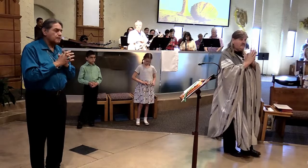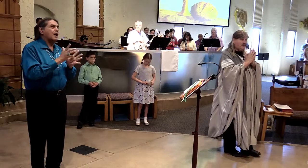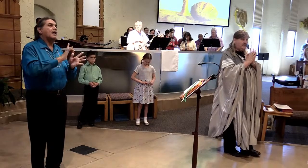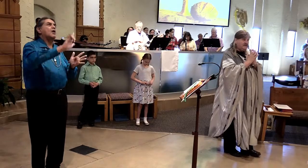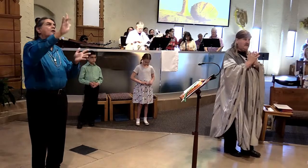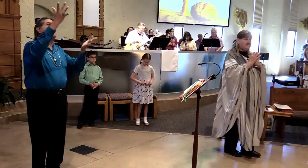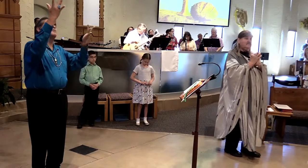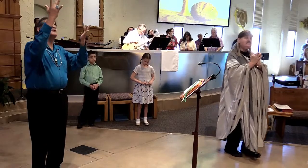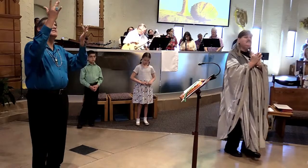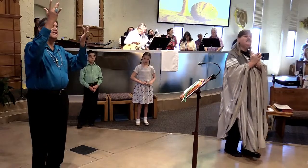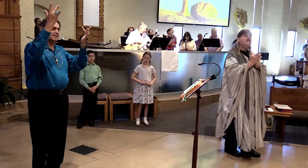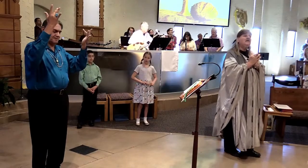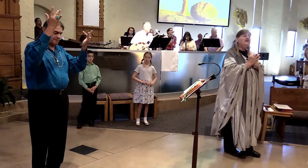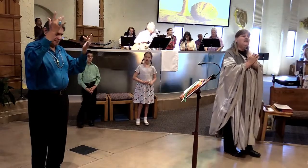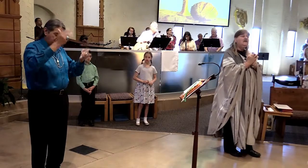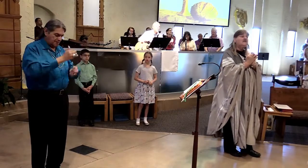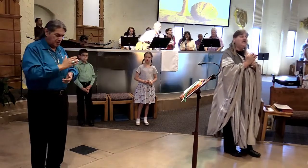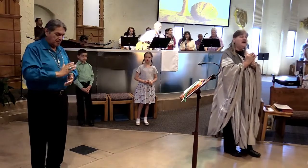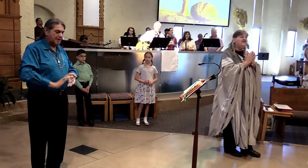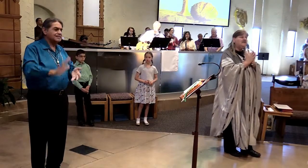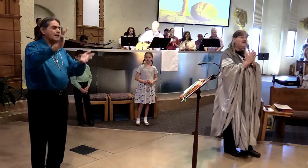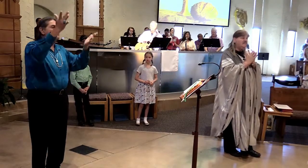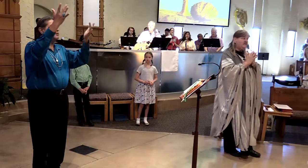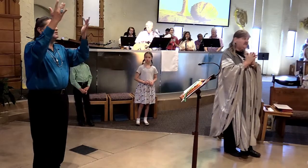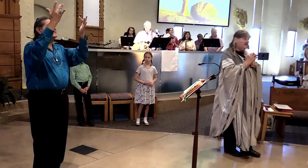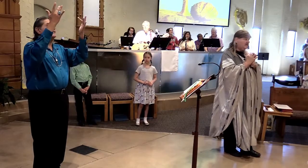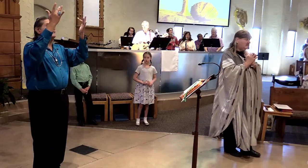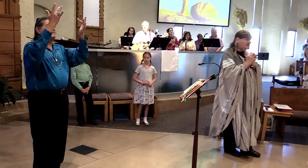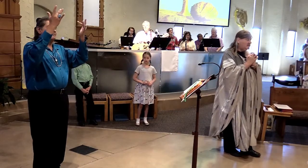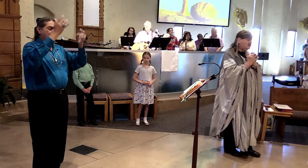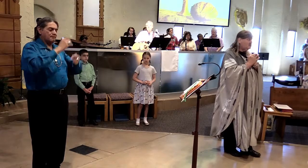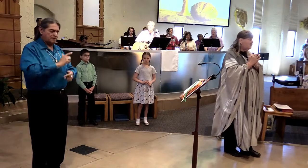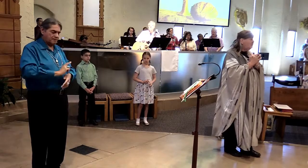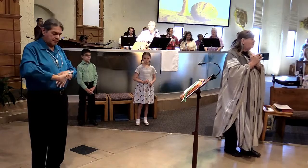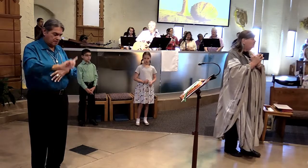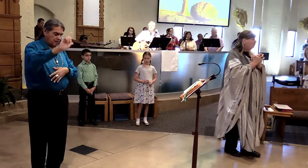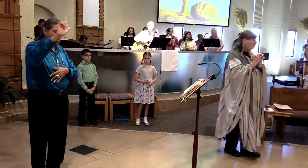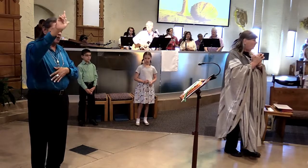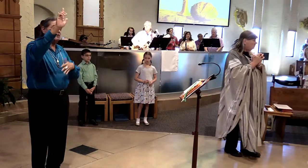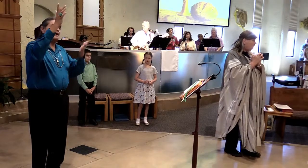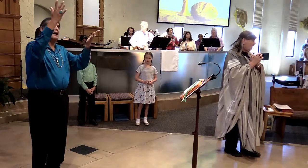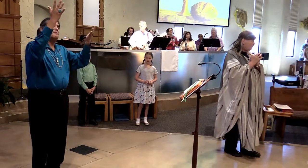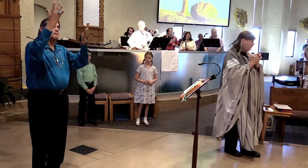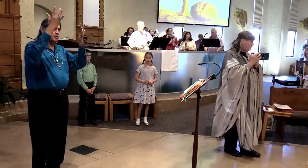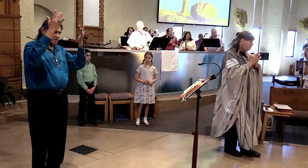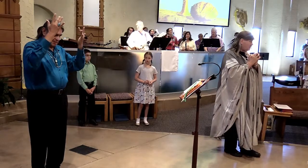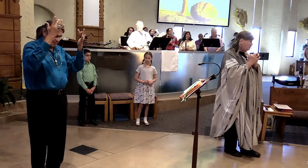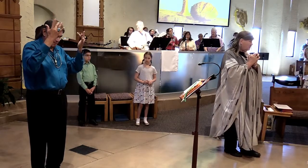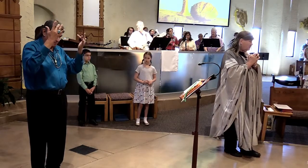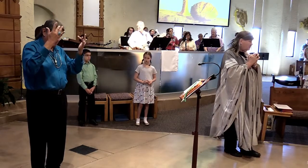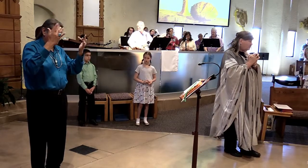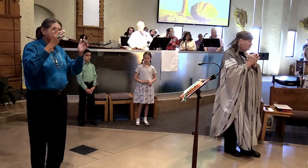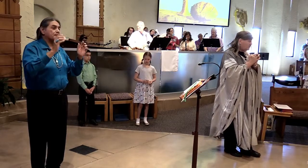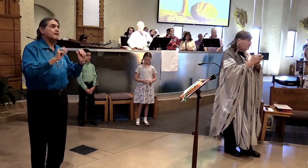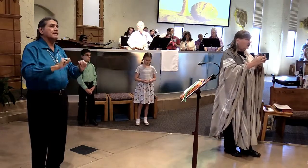Lord, have mercy. Lord, have mercy. Christ, have mercy. Christ, have mercy. Lord, have mercy. Lord,